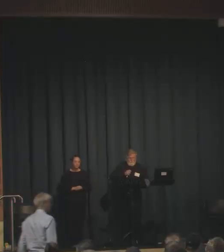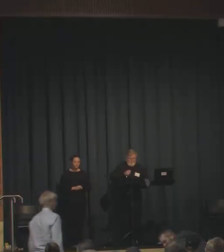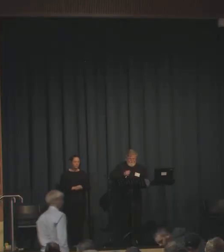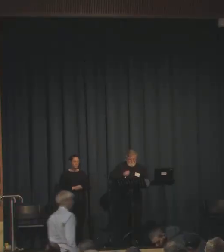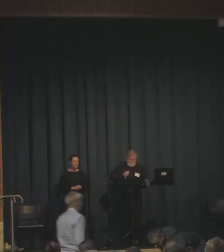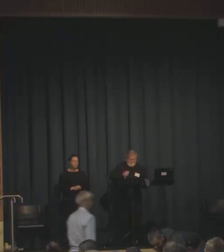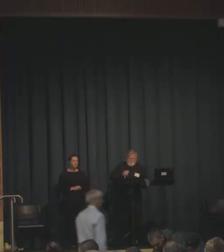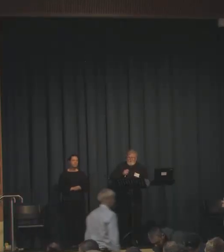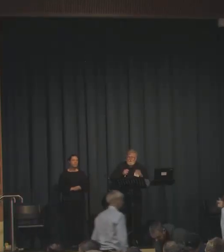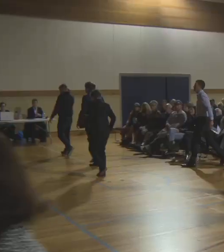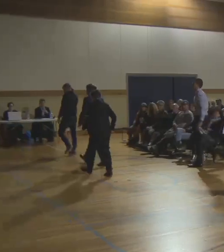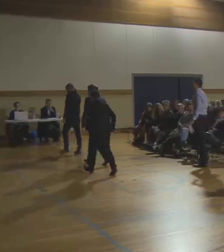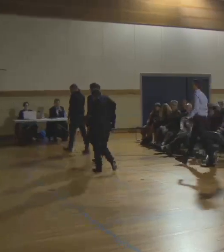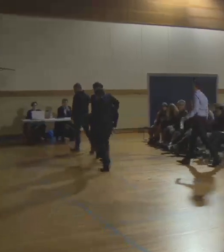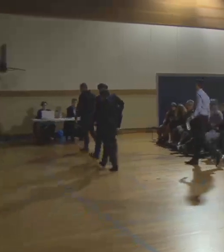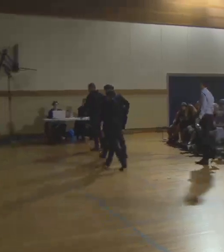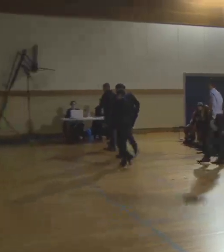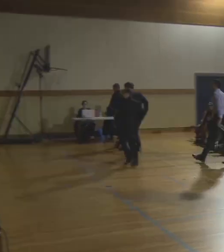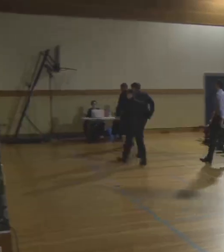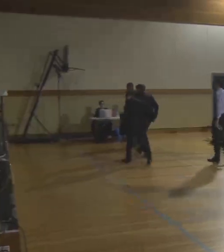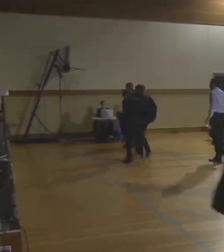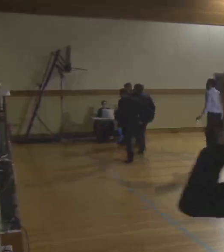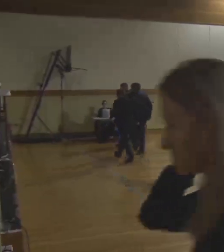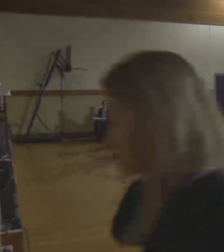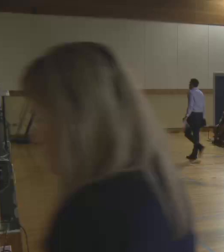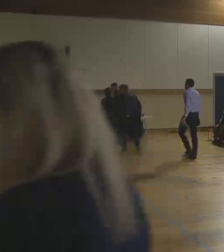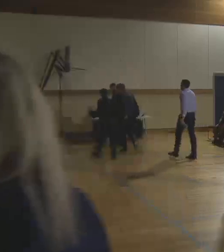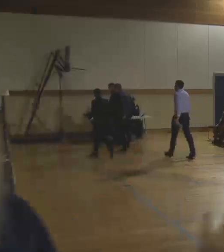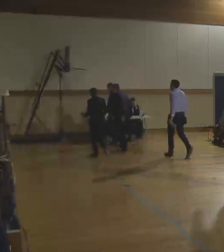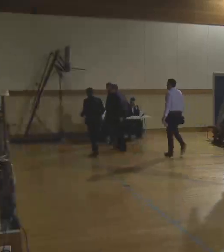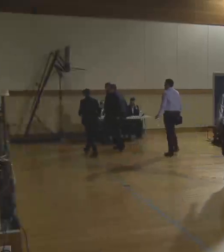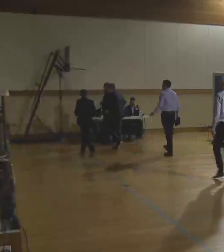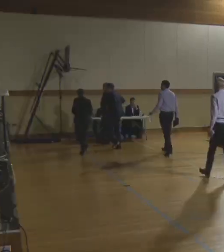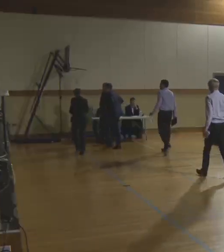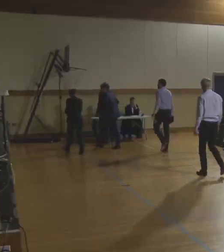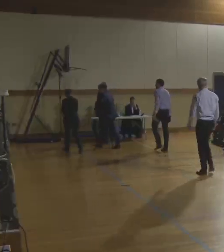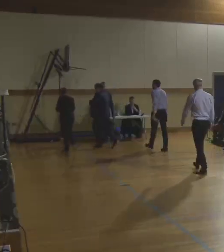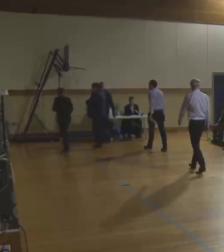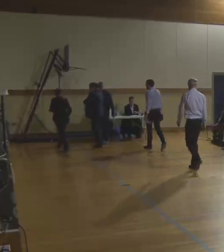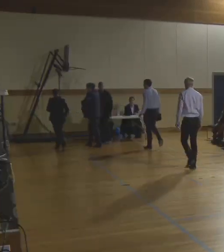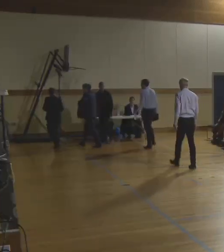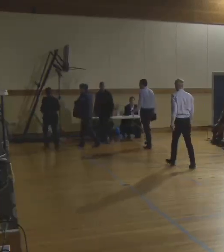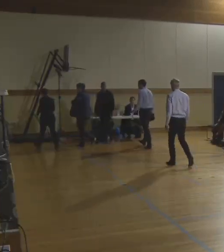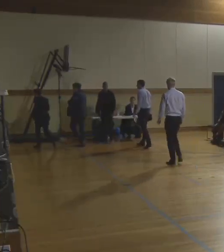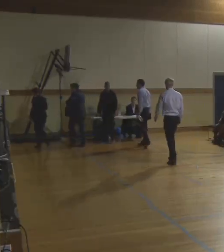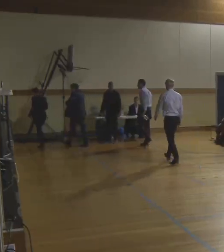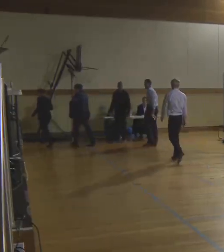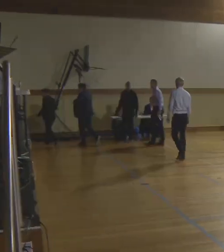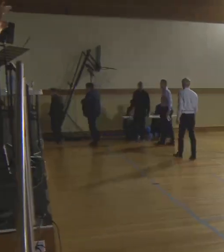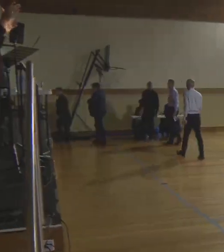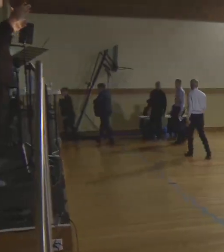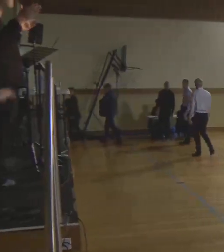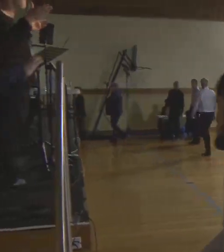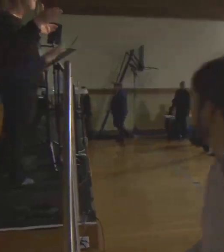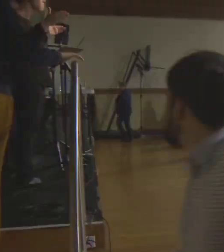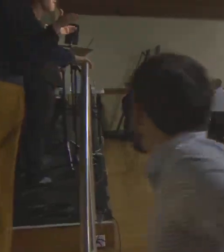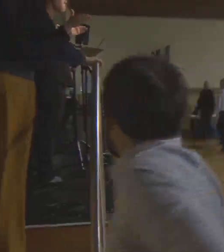And we're going to have question time. Now this is a large hall, and the acoustics are such that it's not